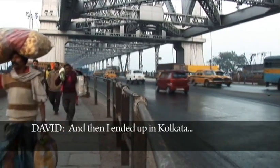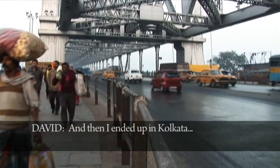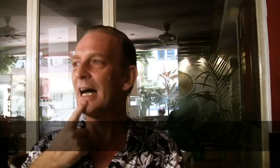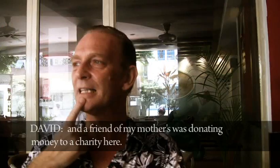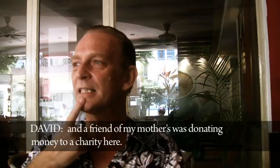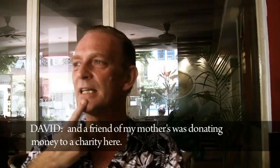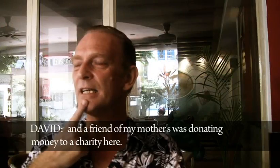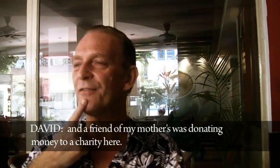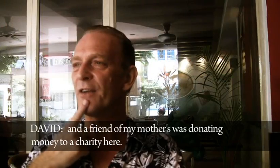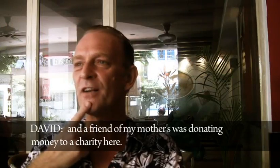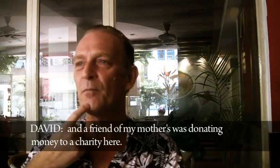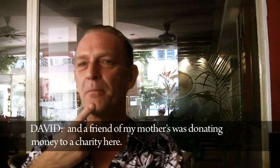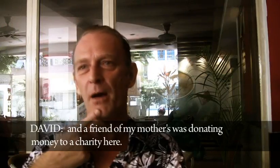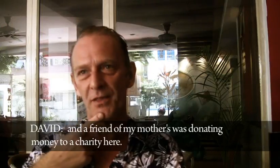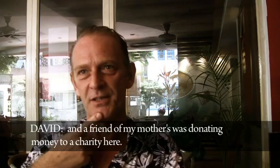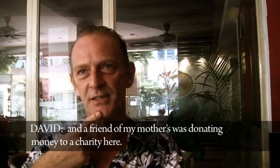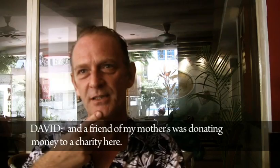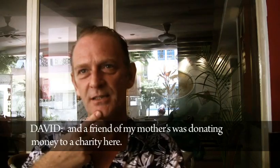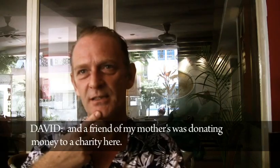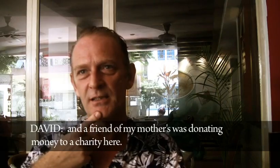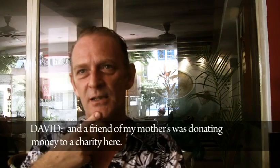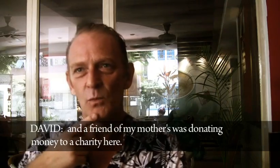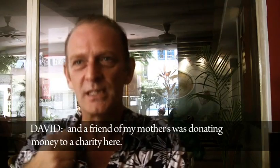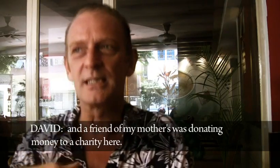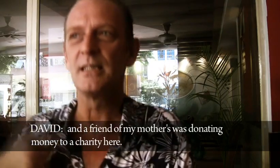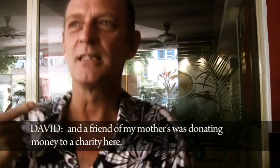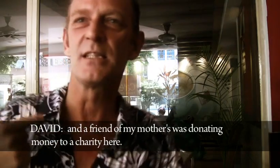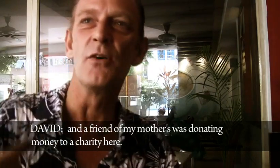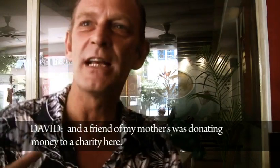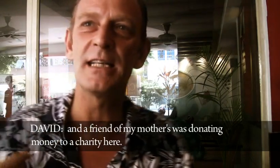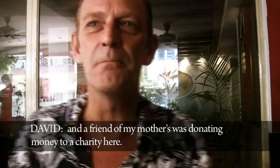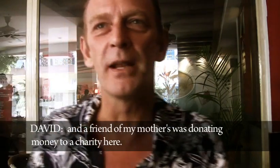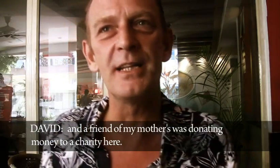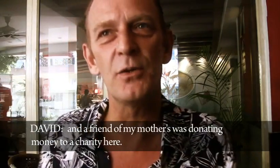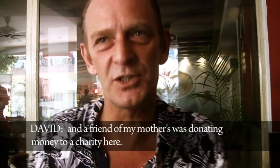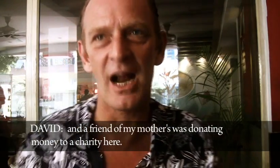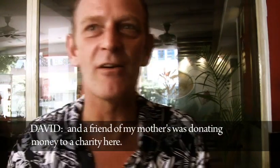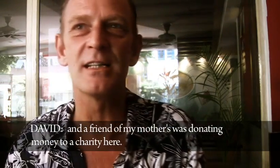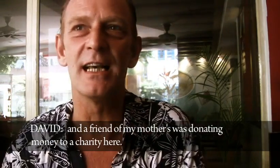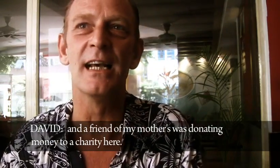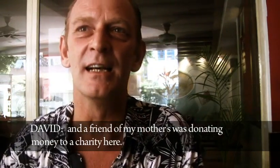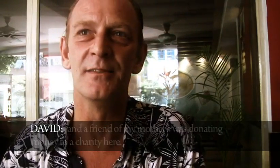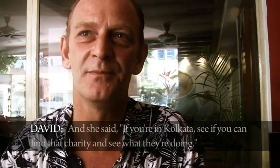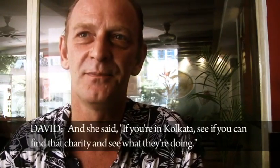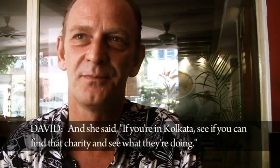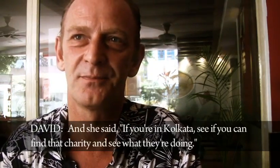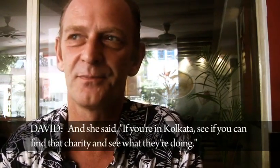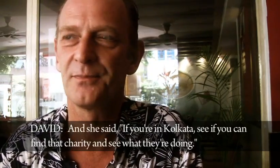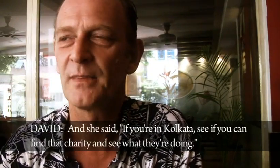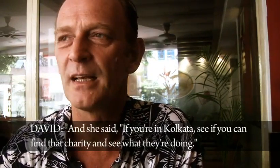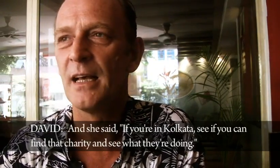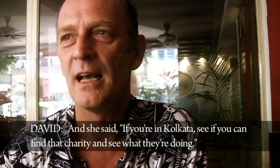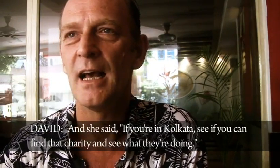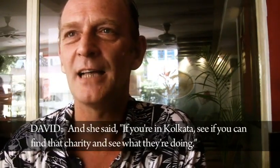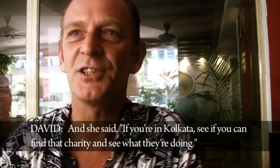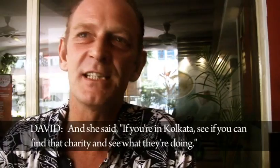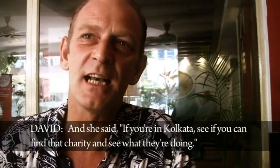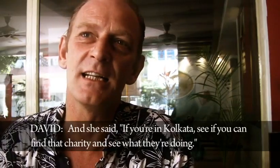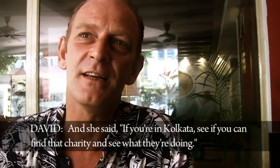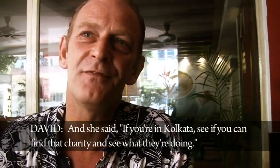and a friend of my mother's was donating money to a charity here. And she said, if you